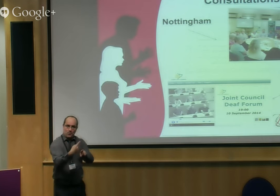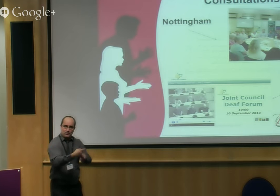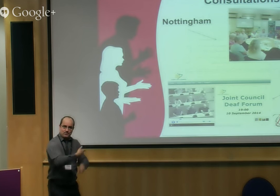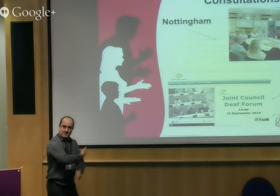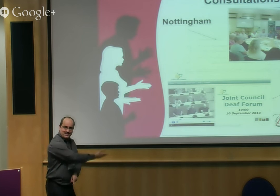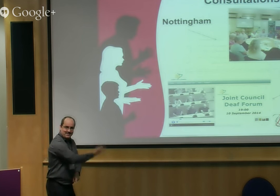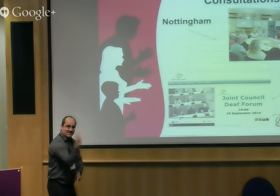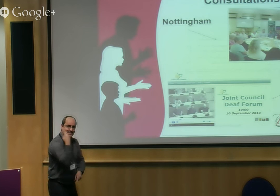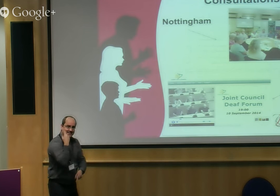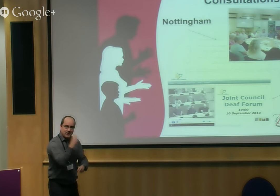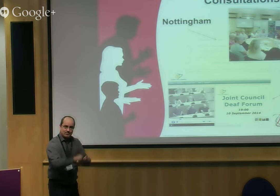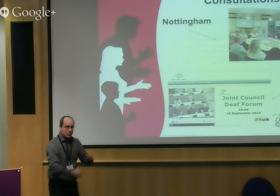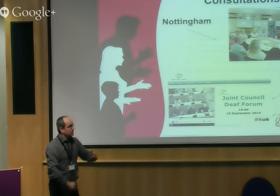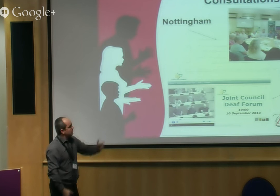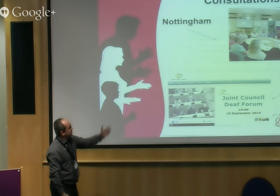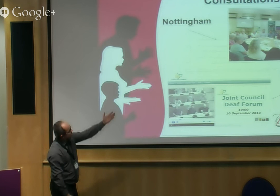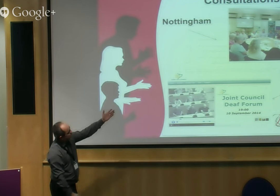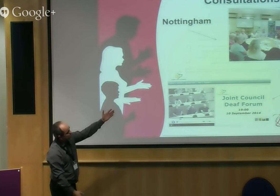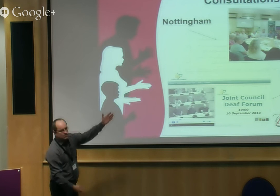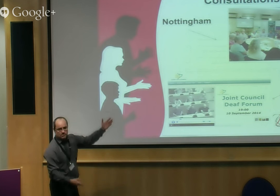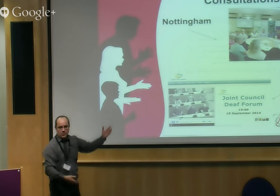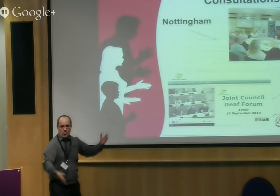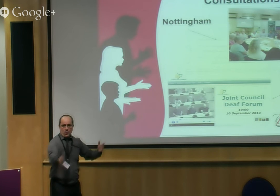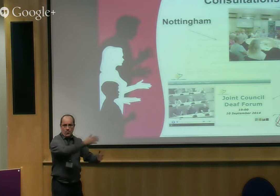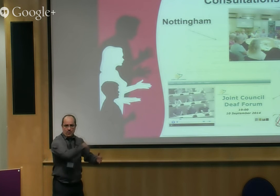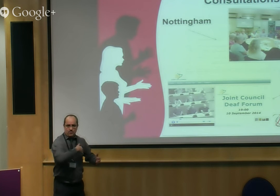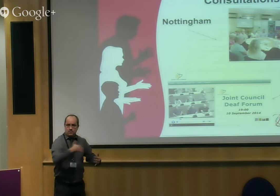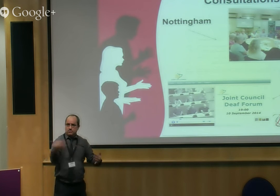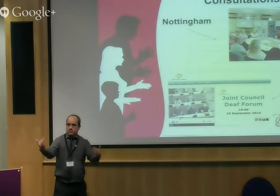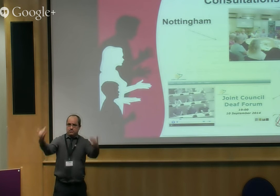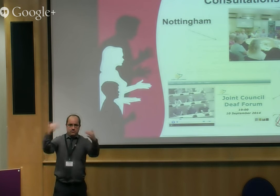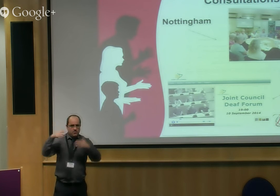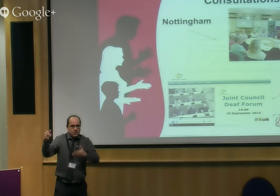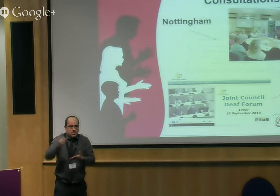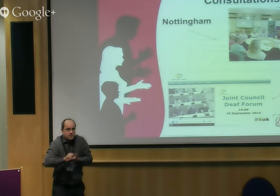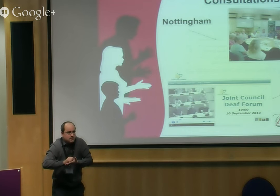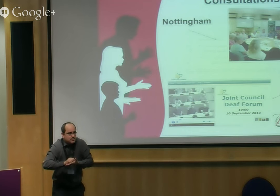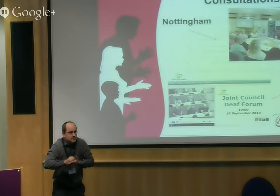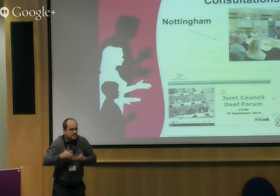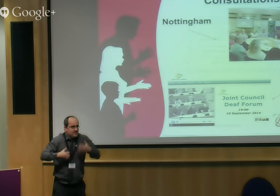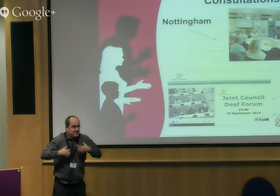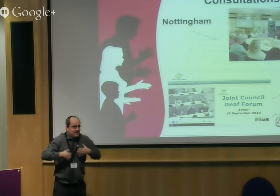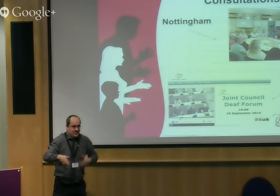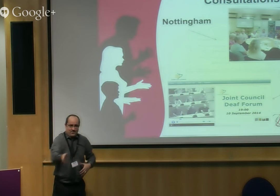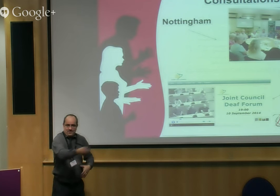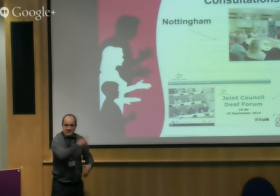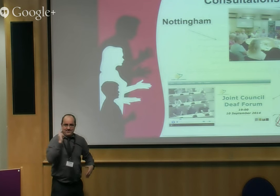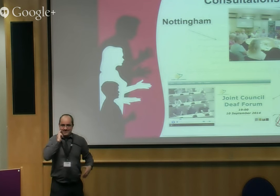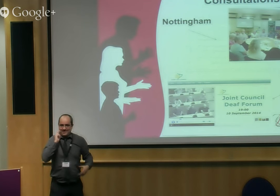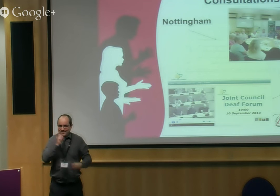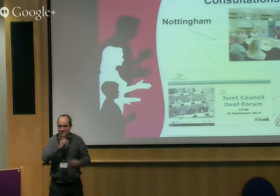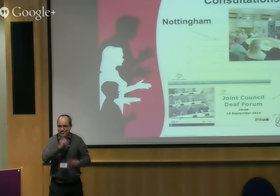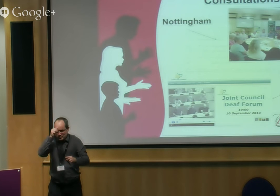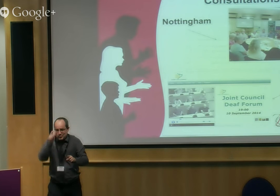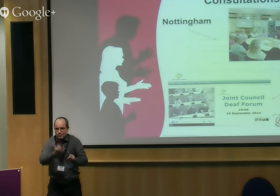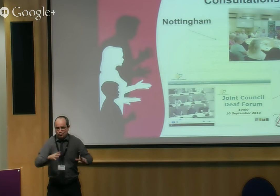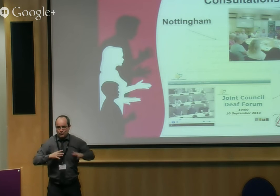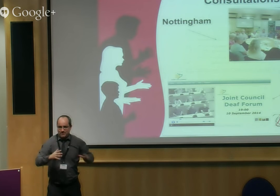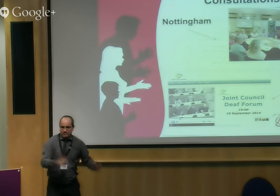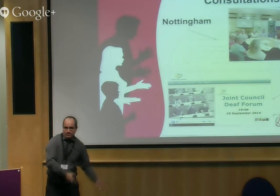together and to talk to the deaf community. So consultation is key. We all came together and met in Nottingham, which is what